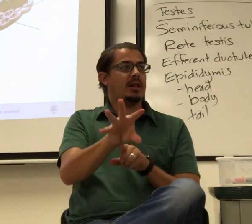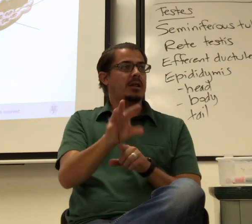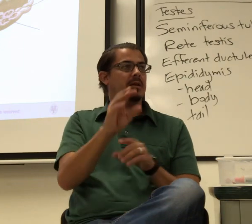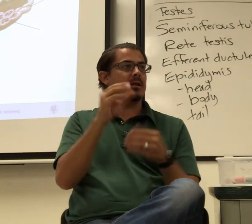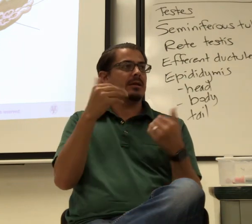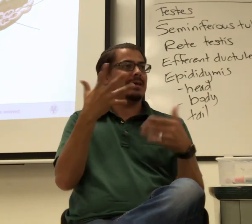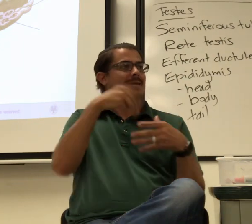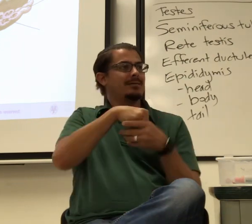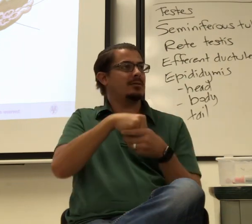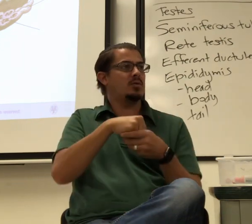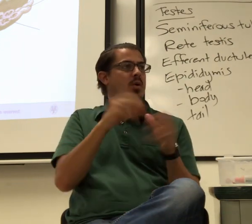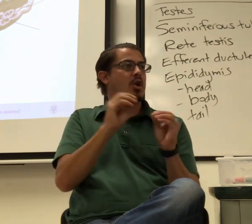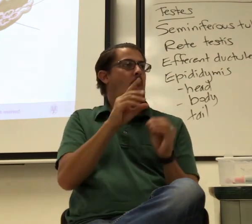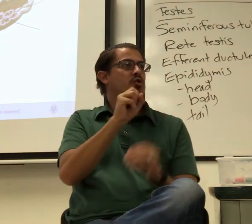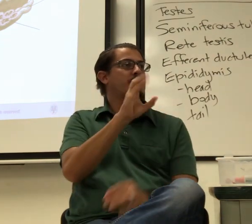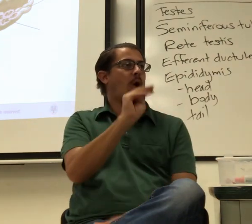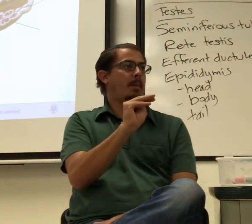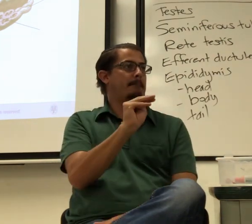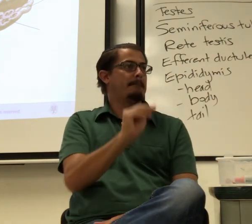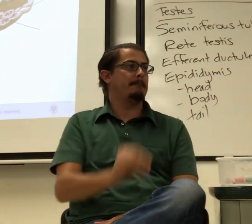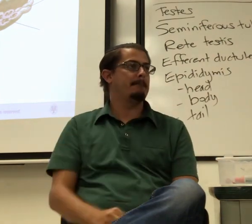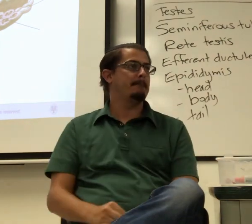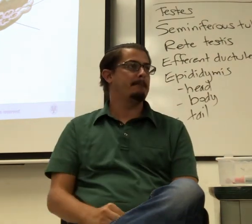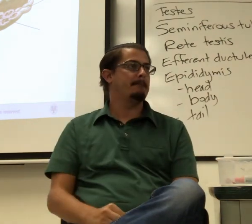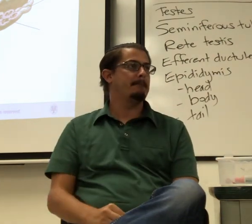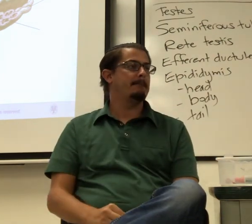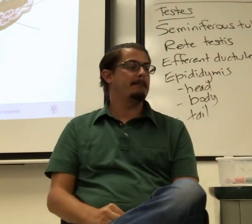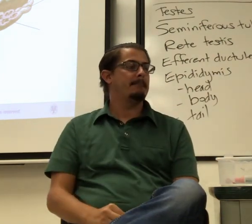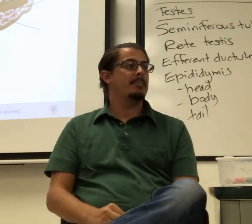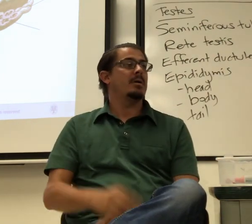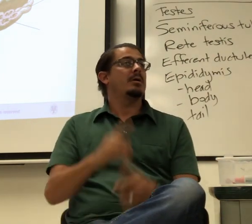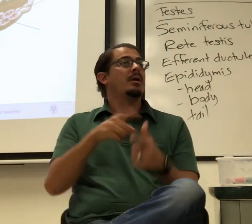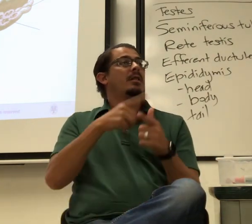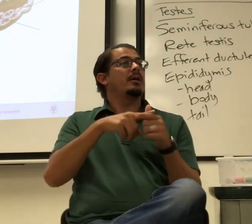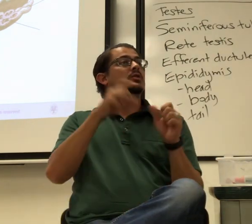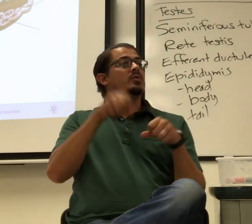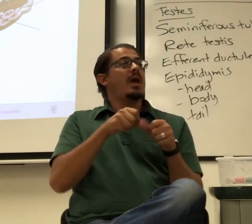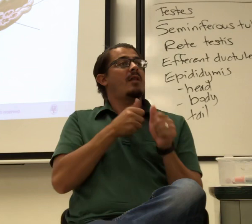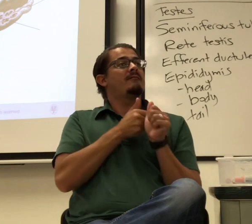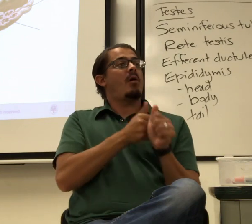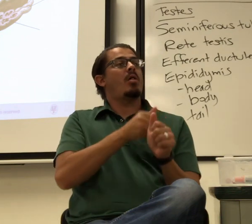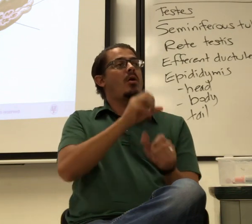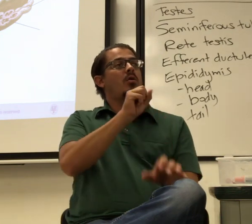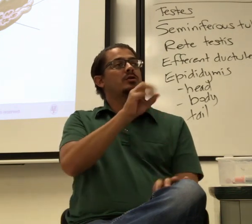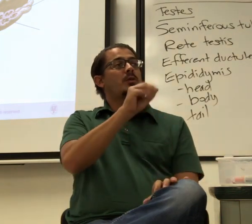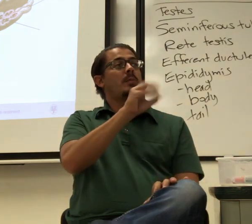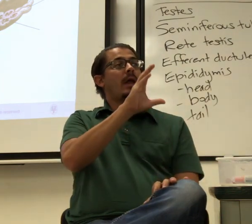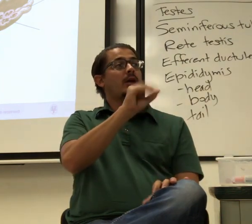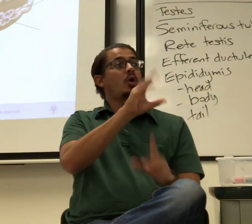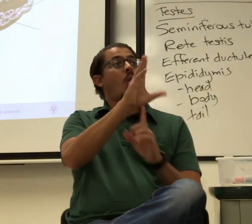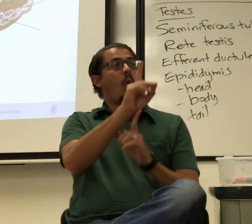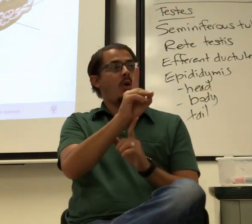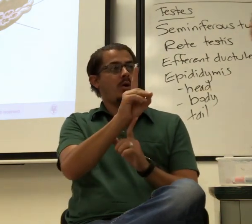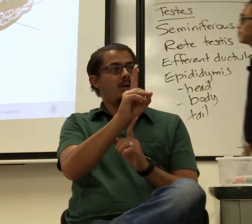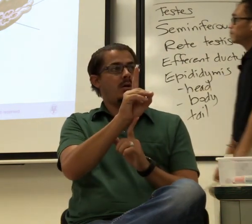sperm. All right, you can follow the spermatochord from the